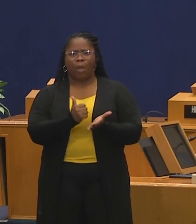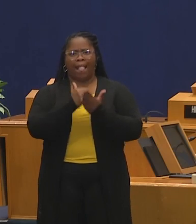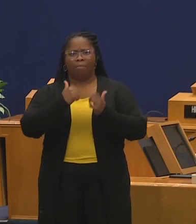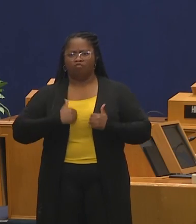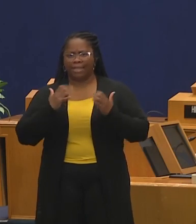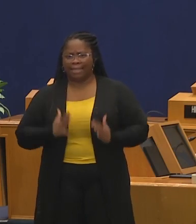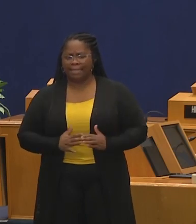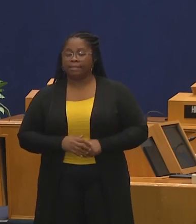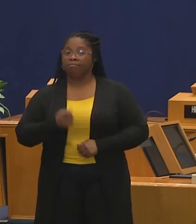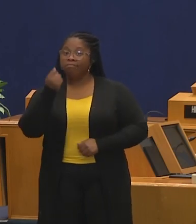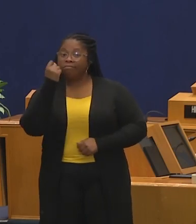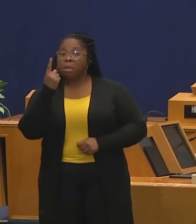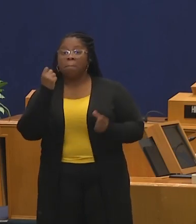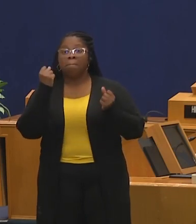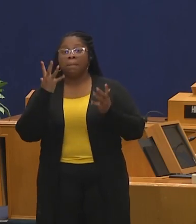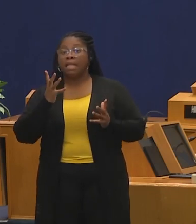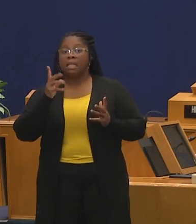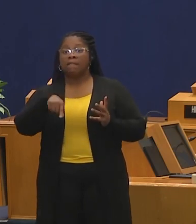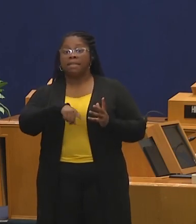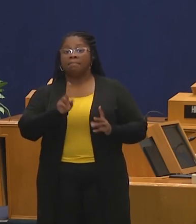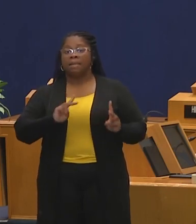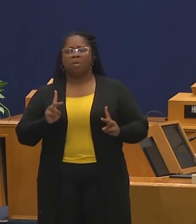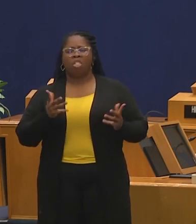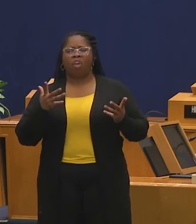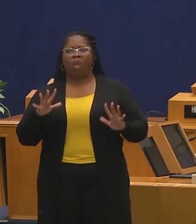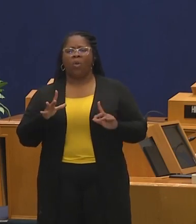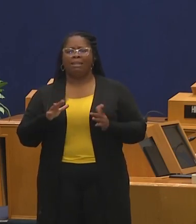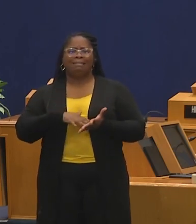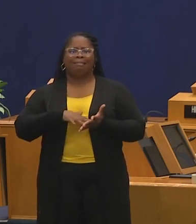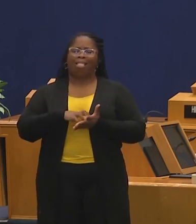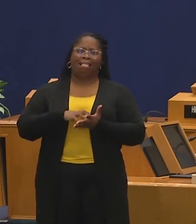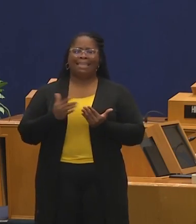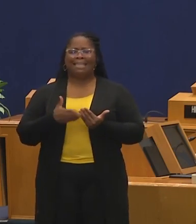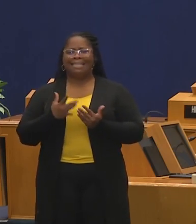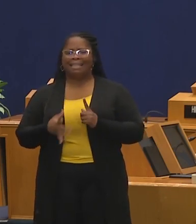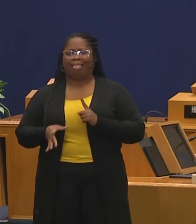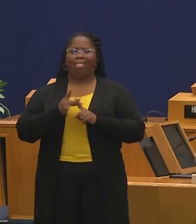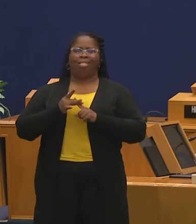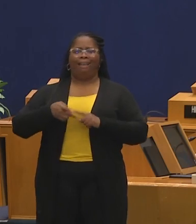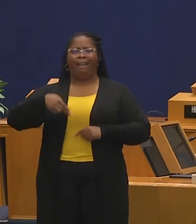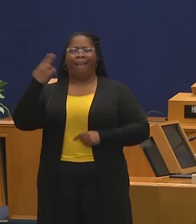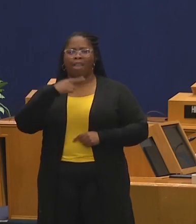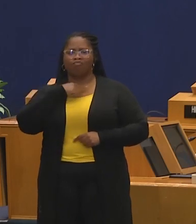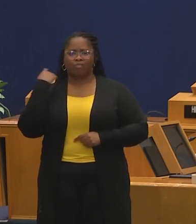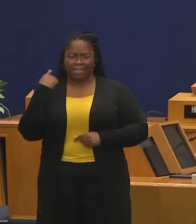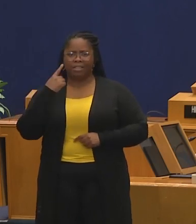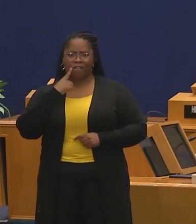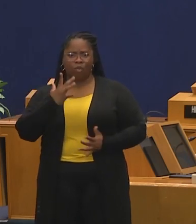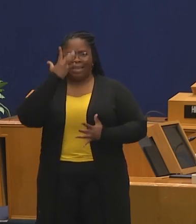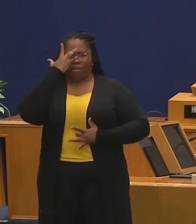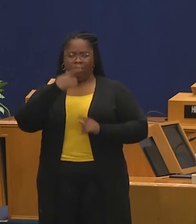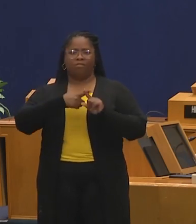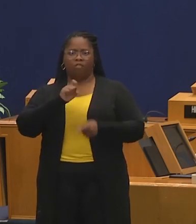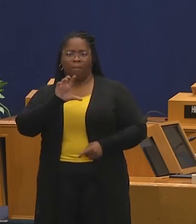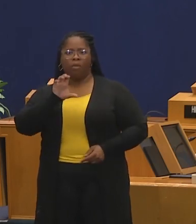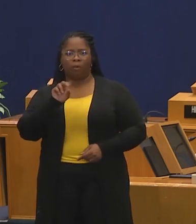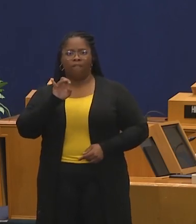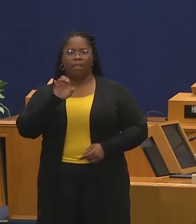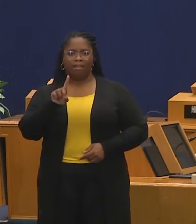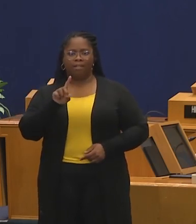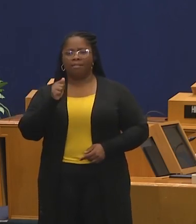care settings are in fact very vulnerable to high risk for serious illness from COVID-19. Most